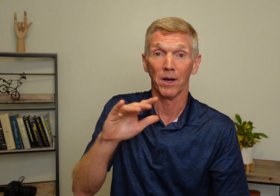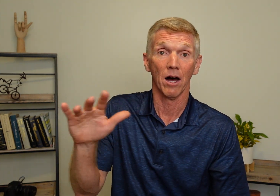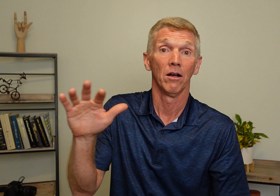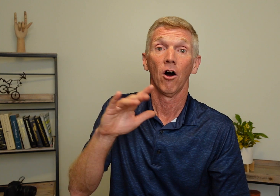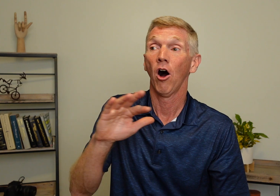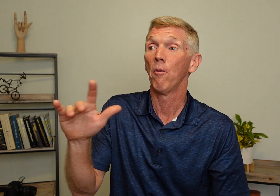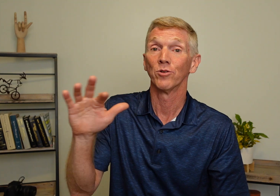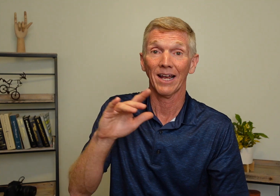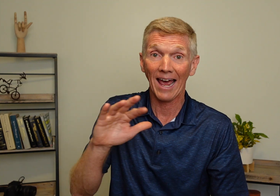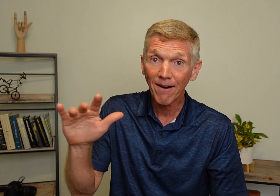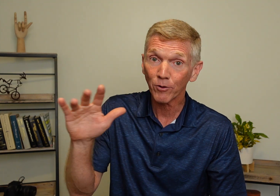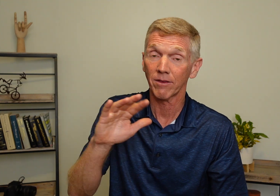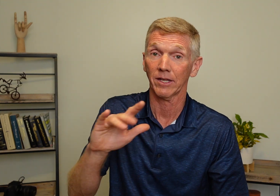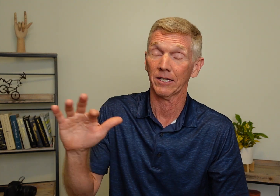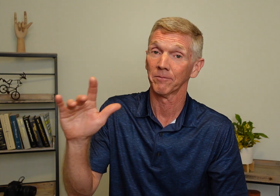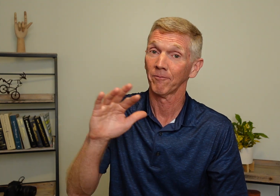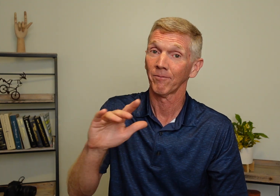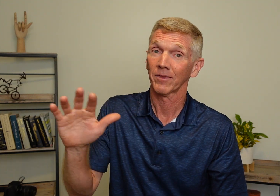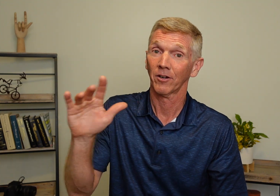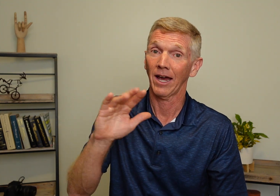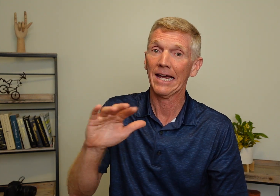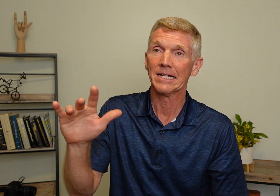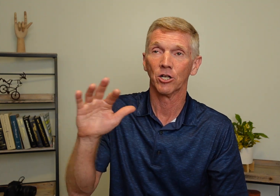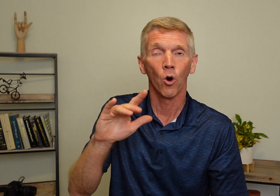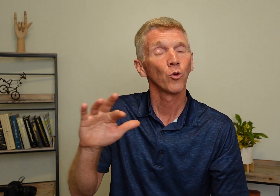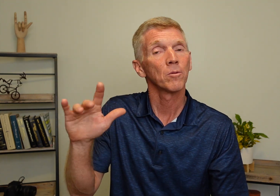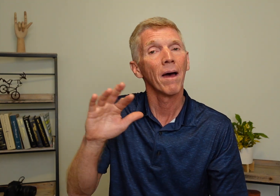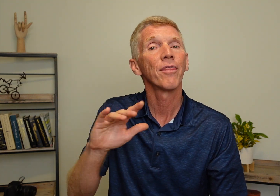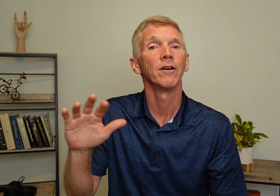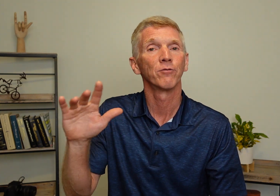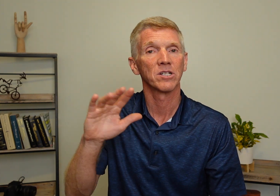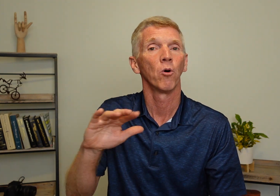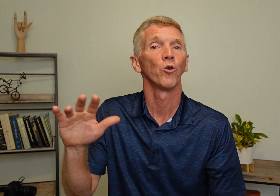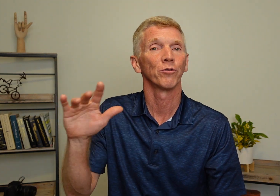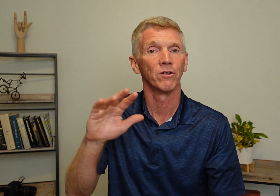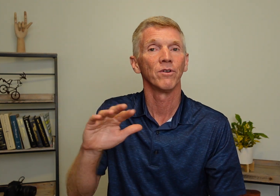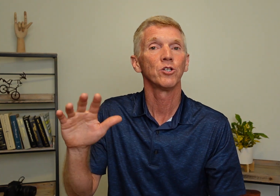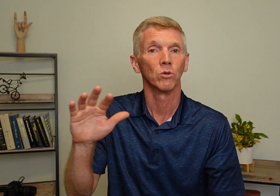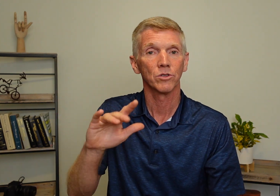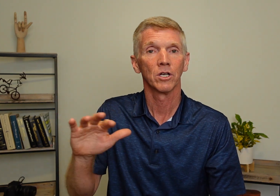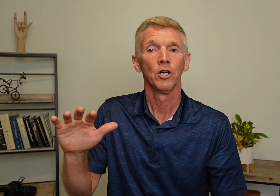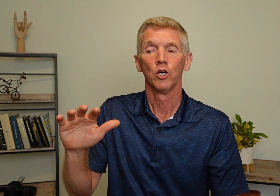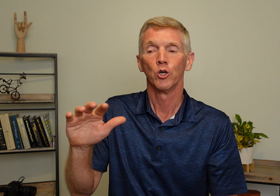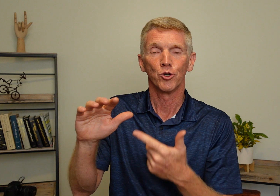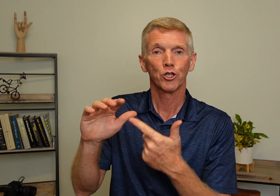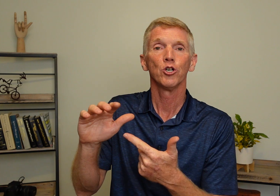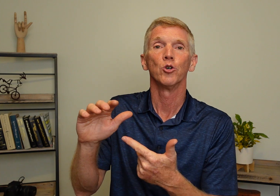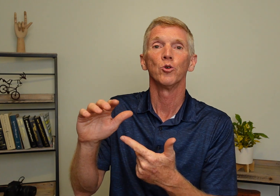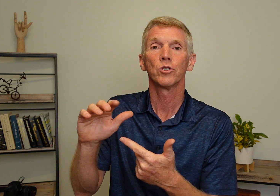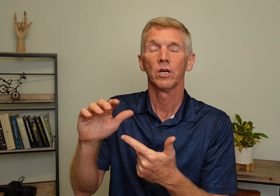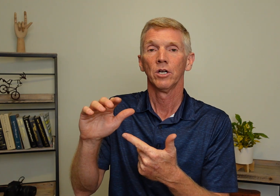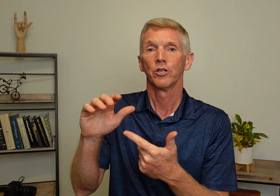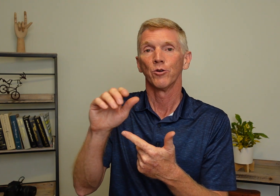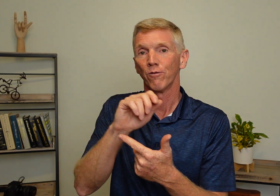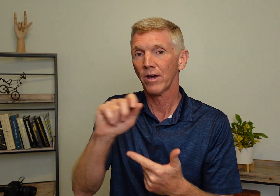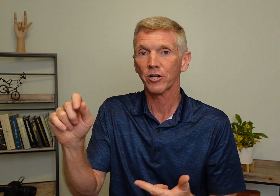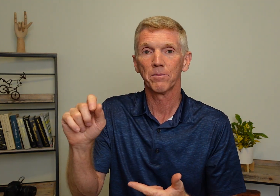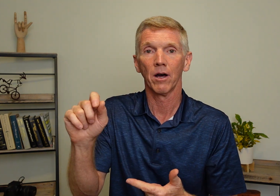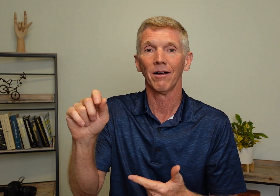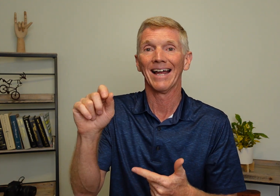fingerspell almost everything. Okay, it's an older method for some older individuals who choose to fingerspell and